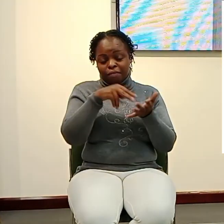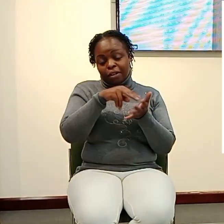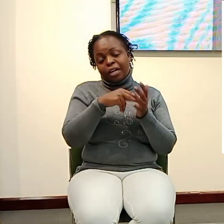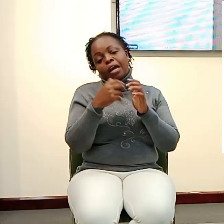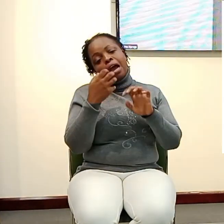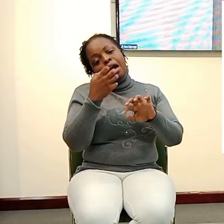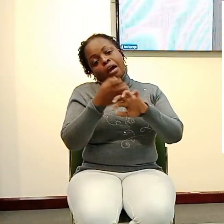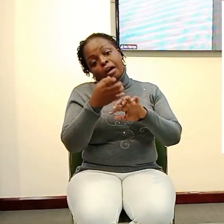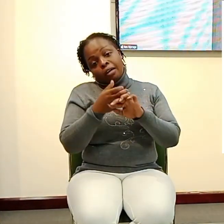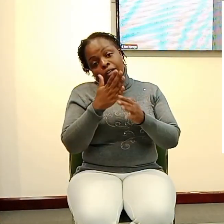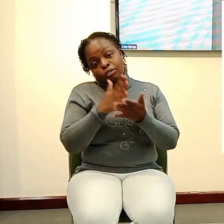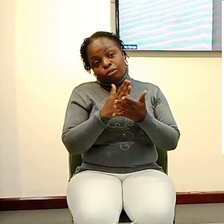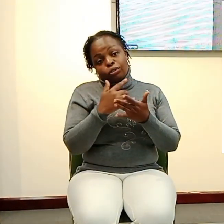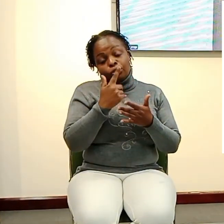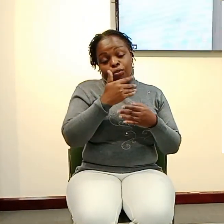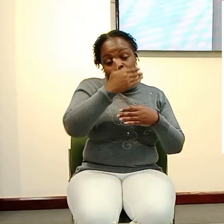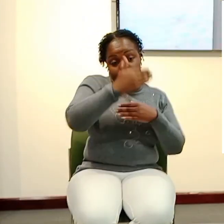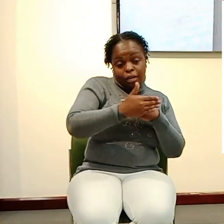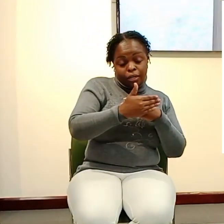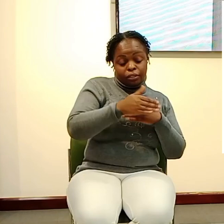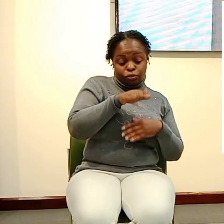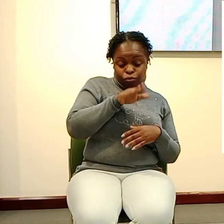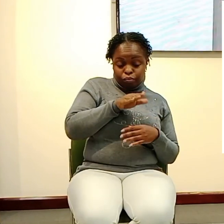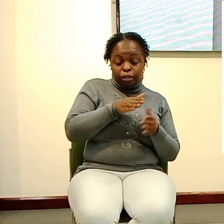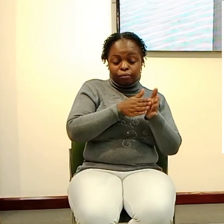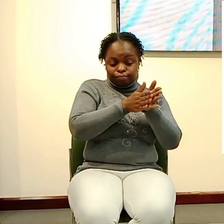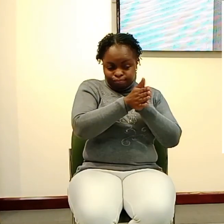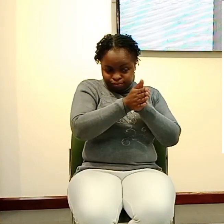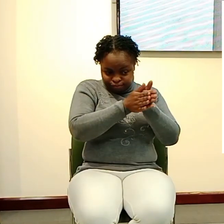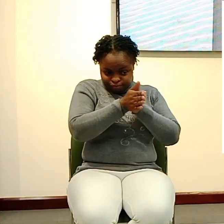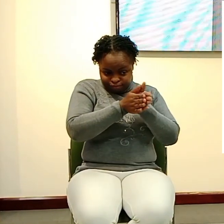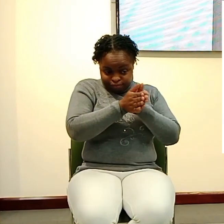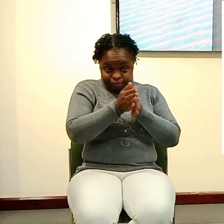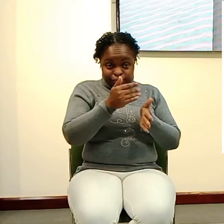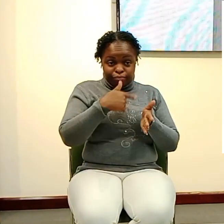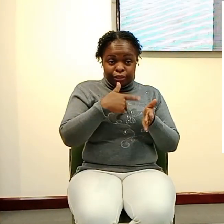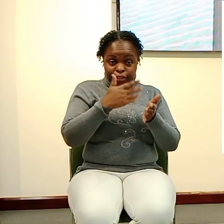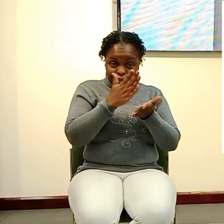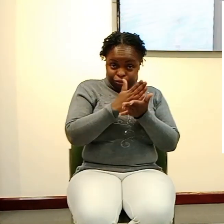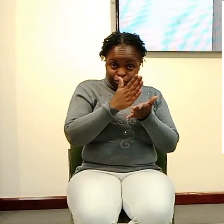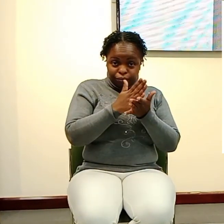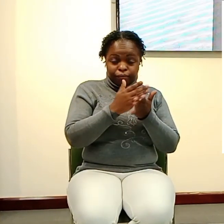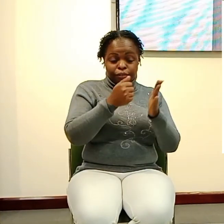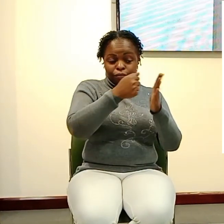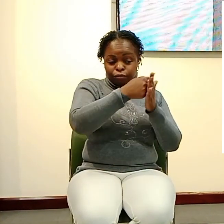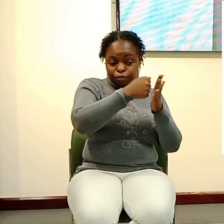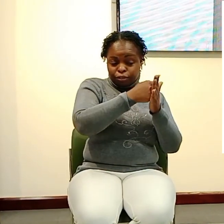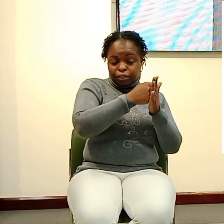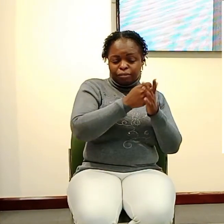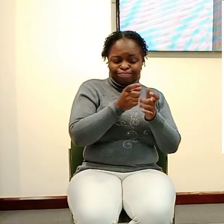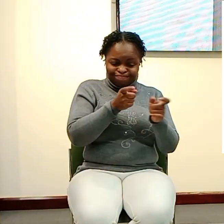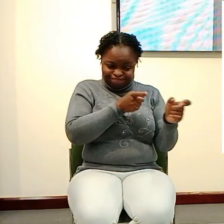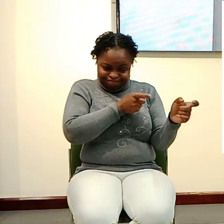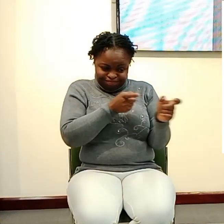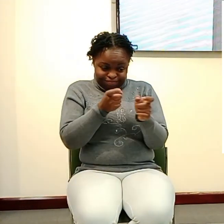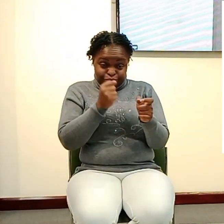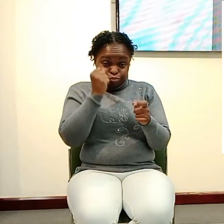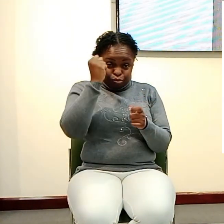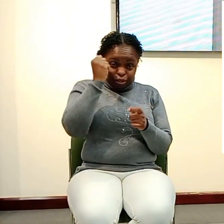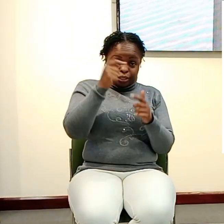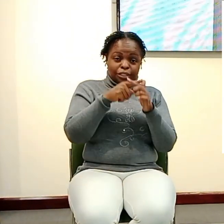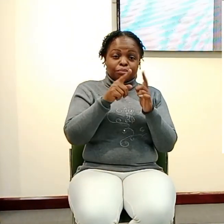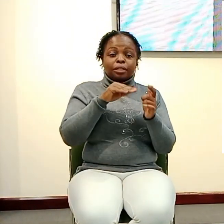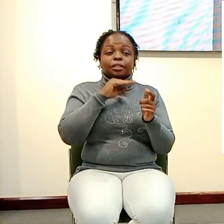And so this next woman has inspired me a great deal. She has fought many battles in politics, but she never